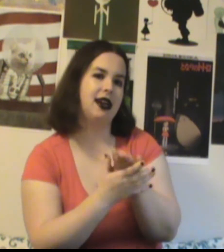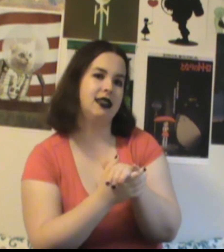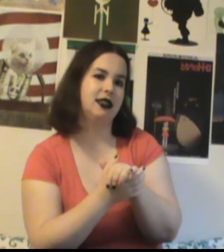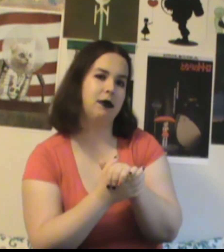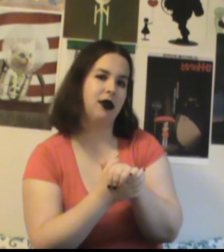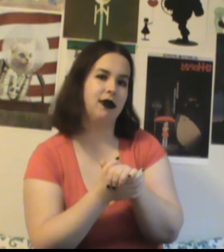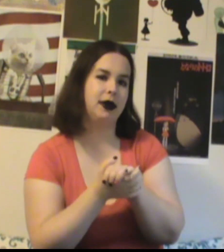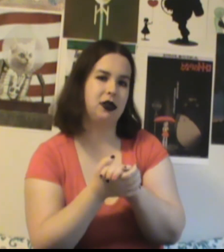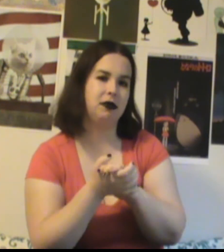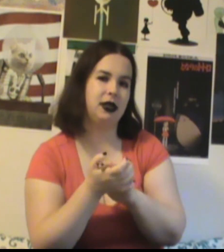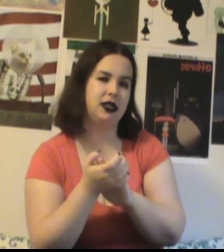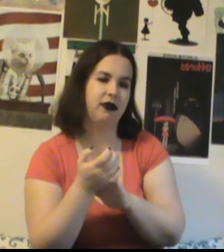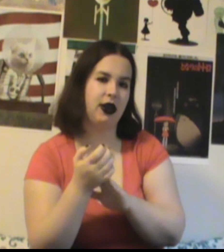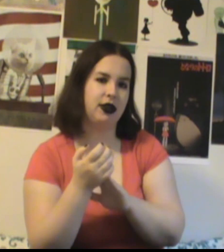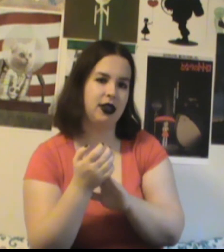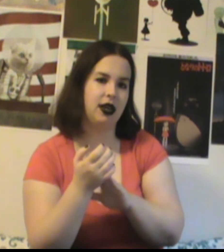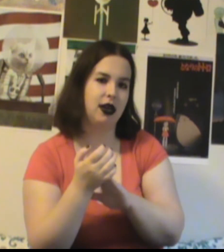access to more information because of the fact that the